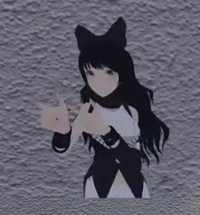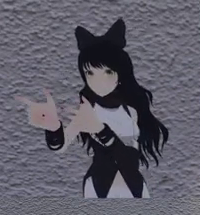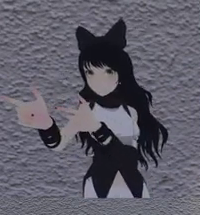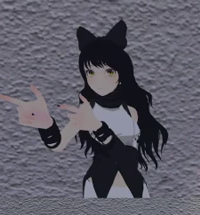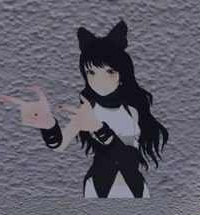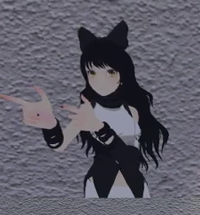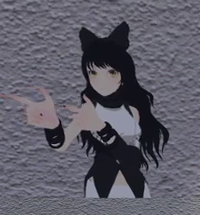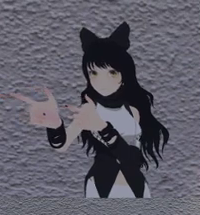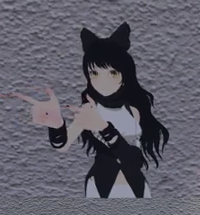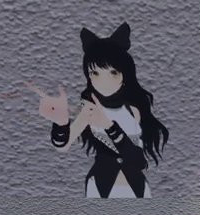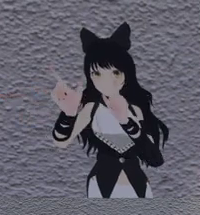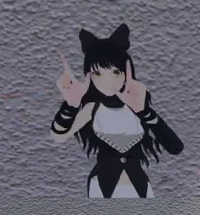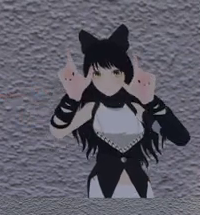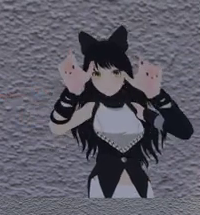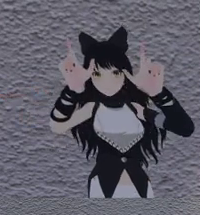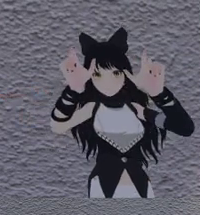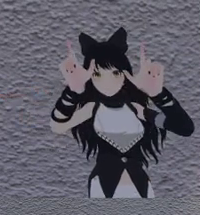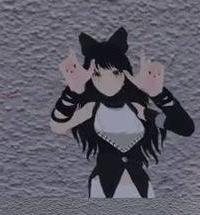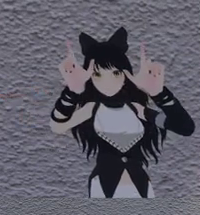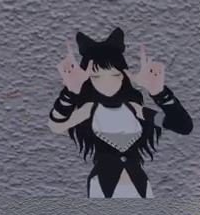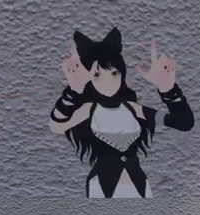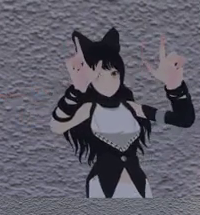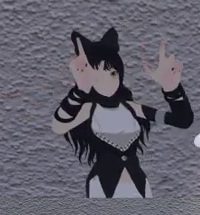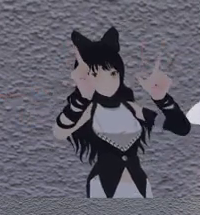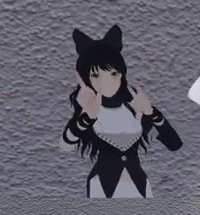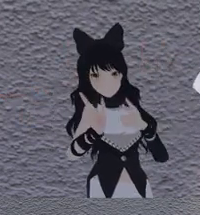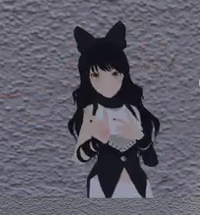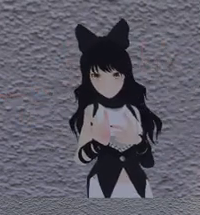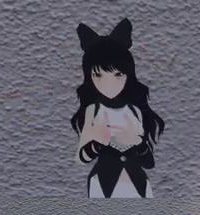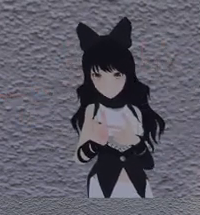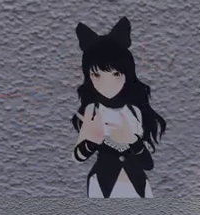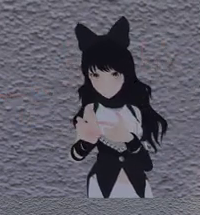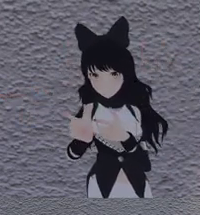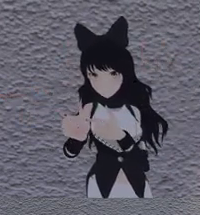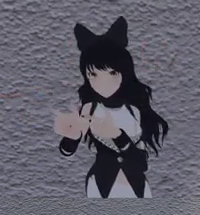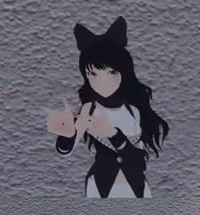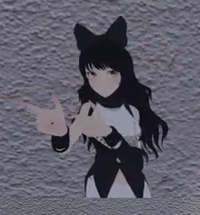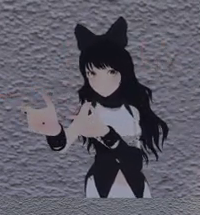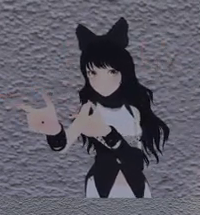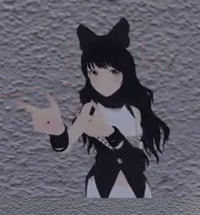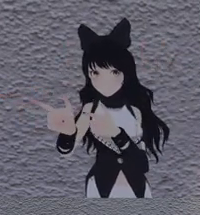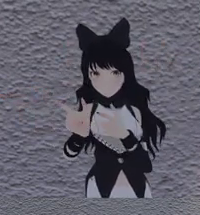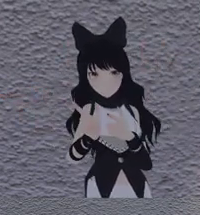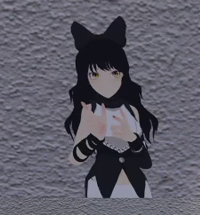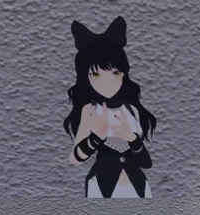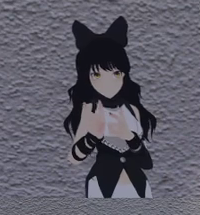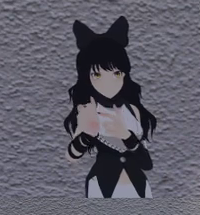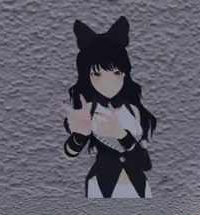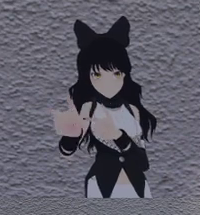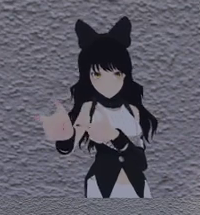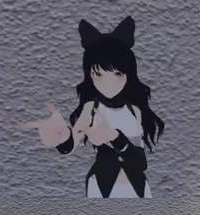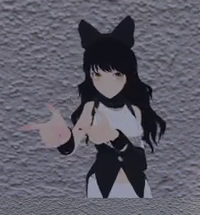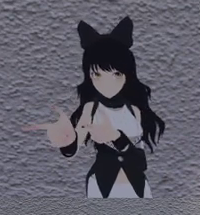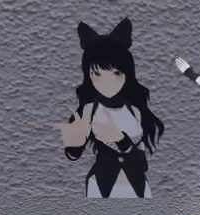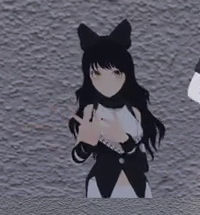sign? Run. Mm. You're doing that with your fingers, run.